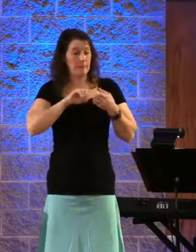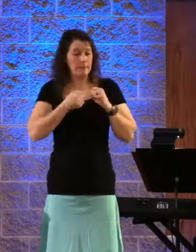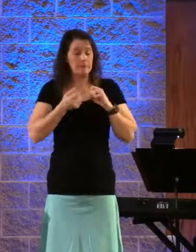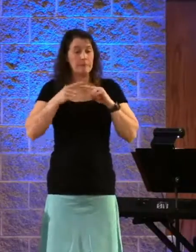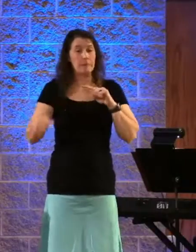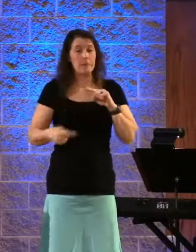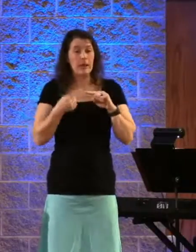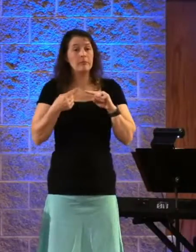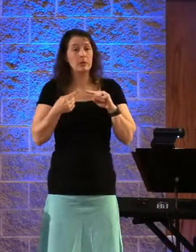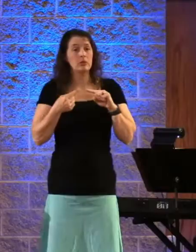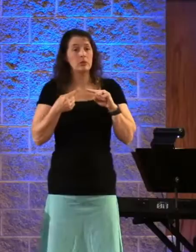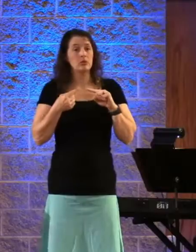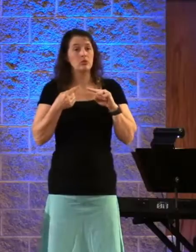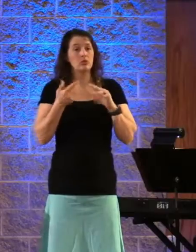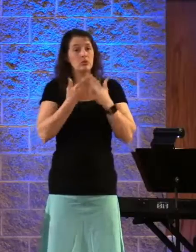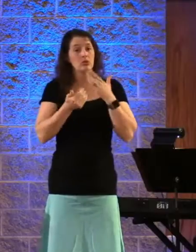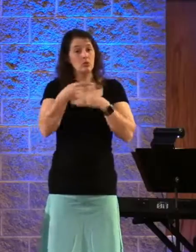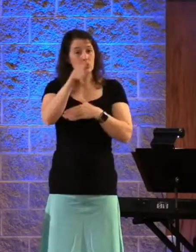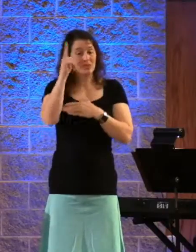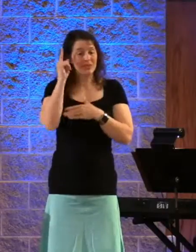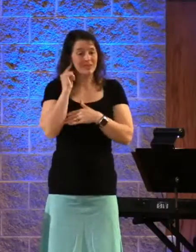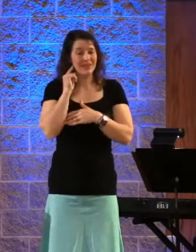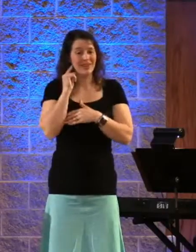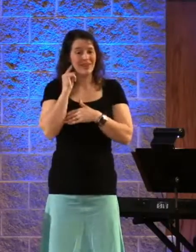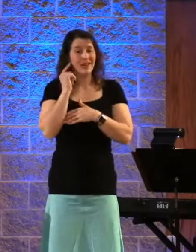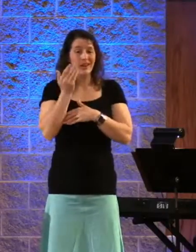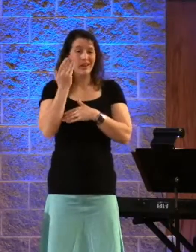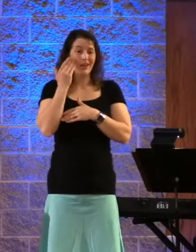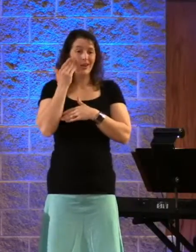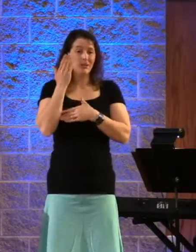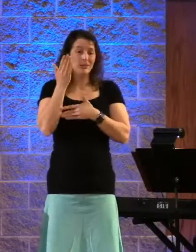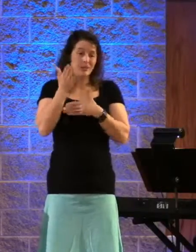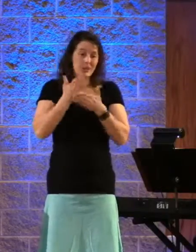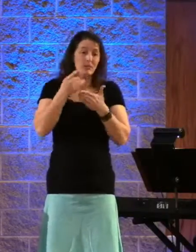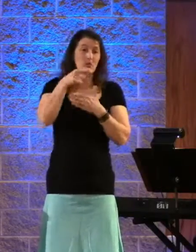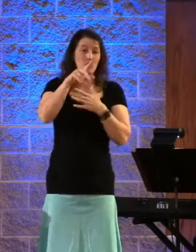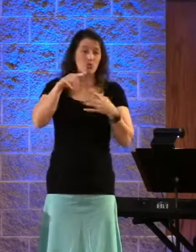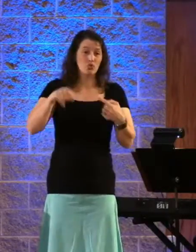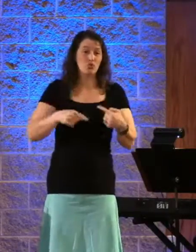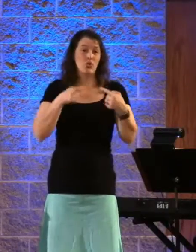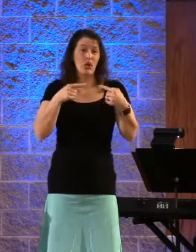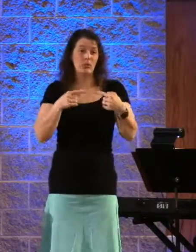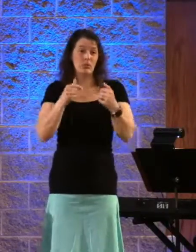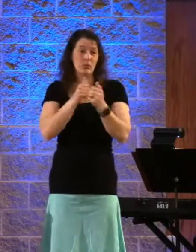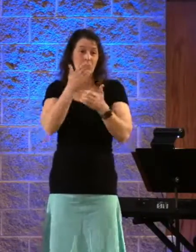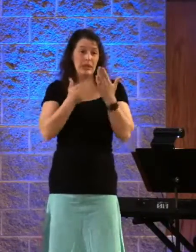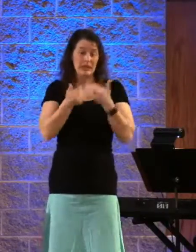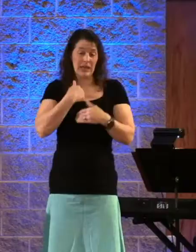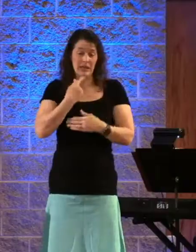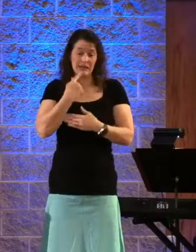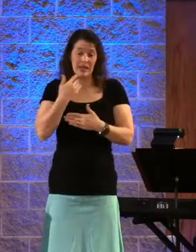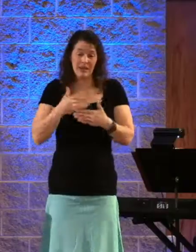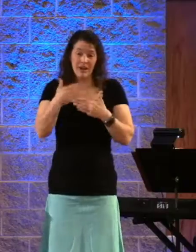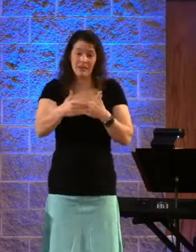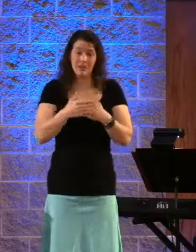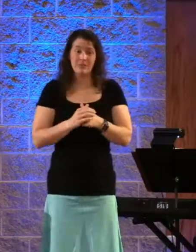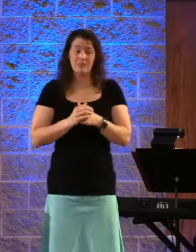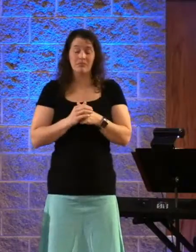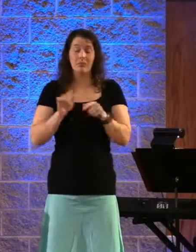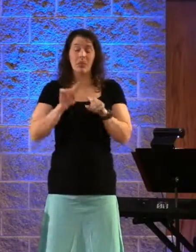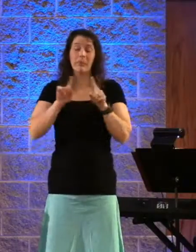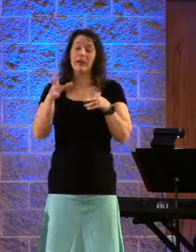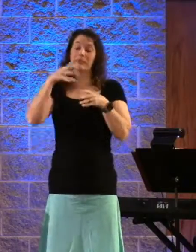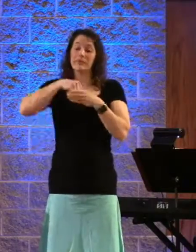hear. I'm fairly confident that some of you are going to struggle with the things that I'm going to say next. But in the context